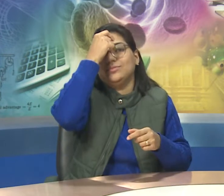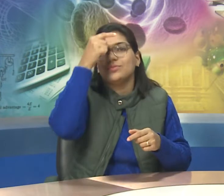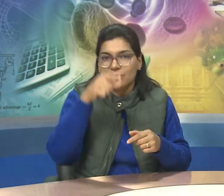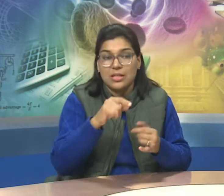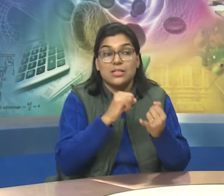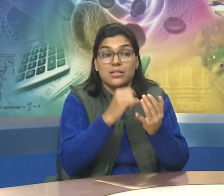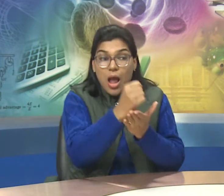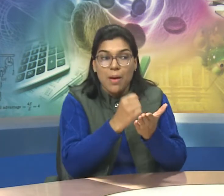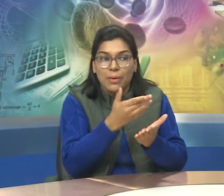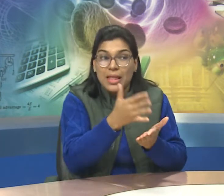importance of the